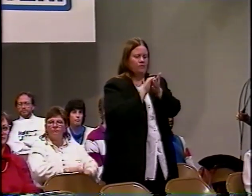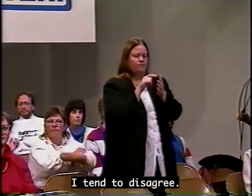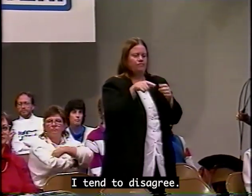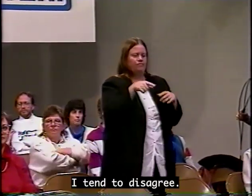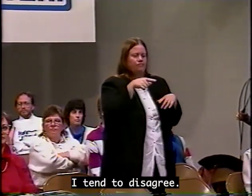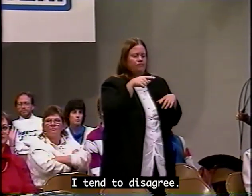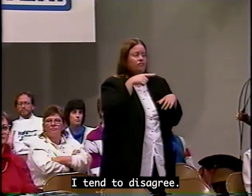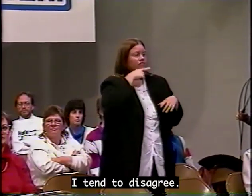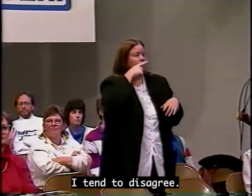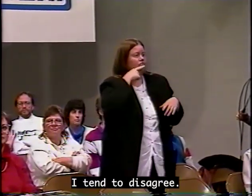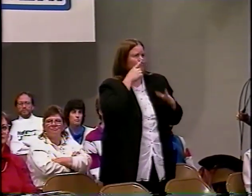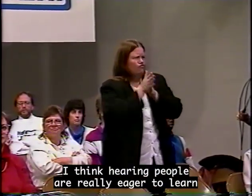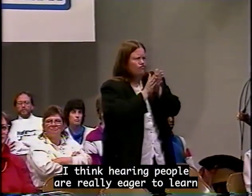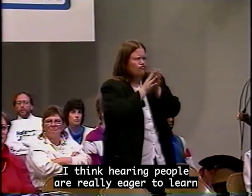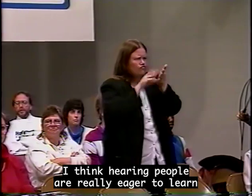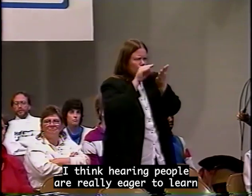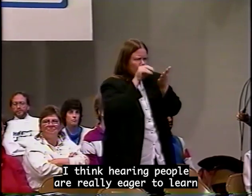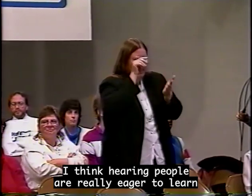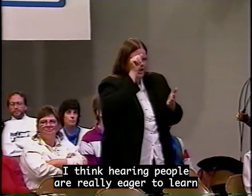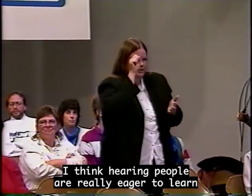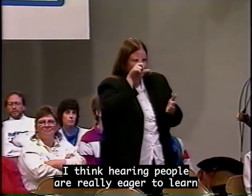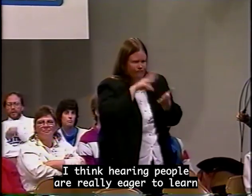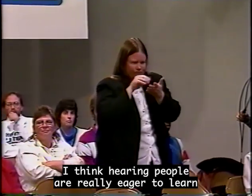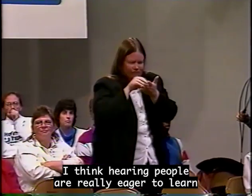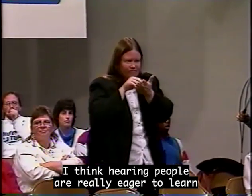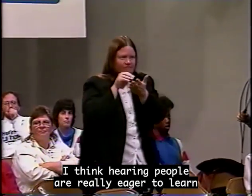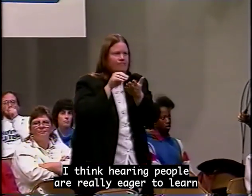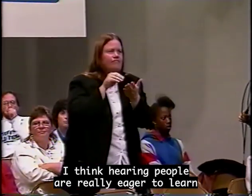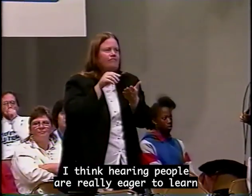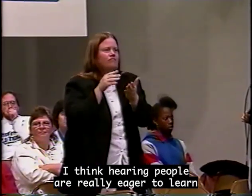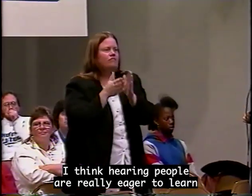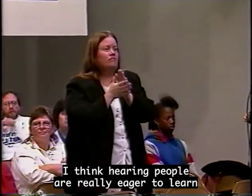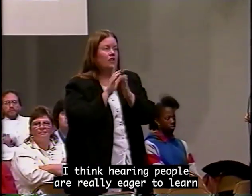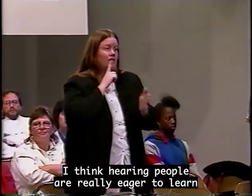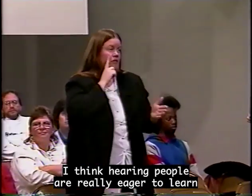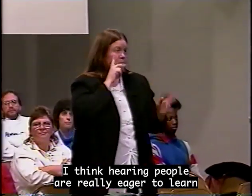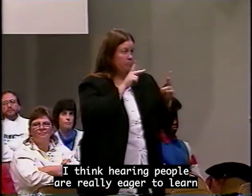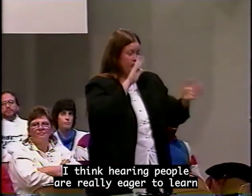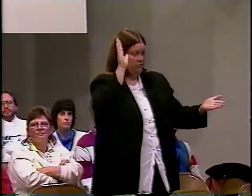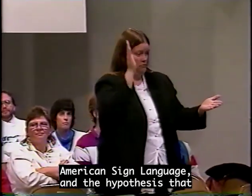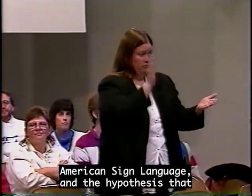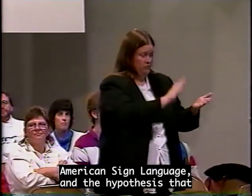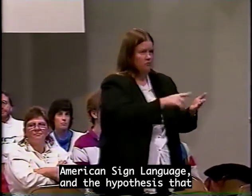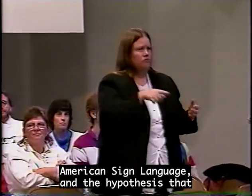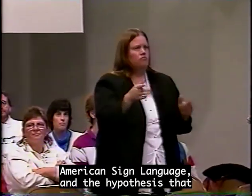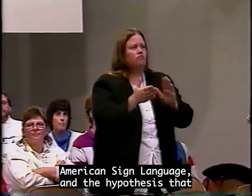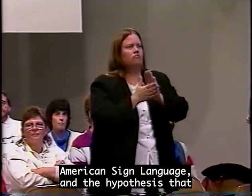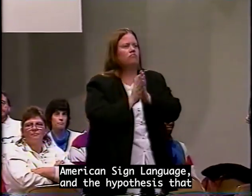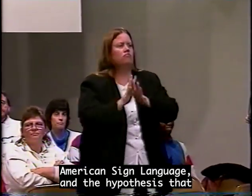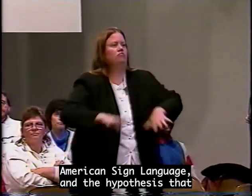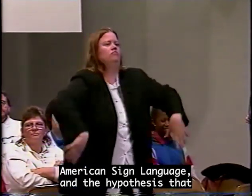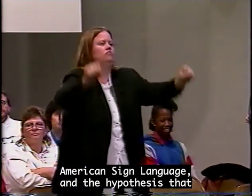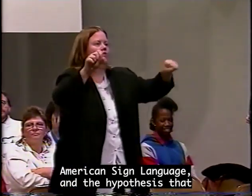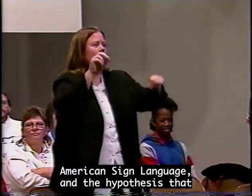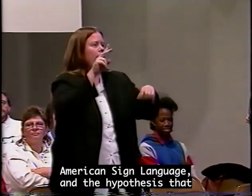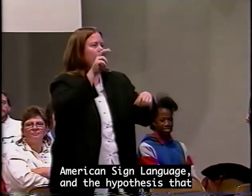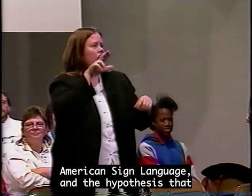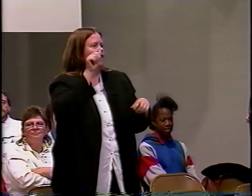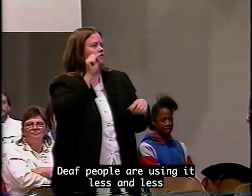I tend to disagree. I think hearing people are really eager to learn American Sign Language, and the hypothesis that